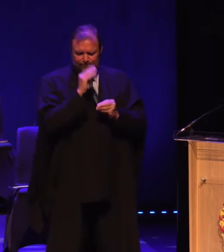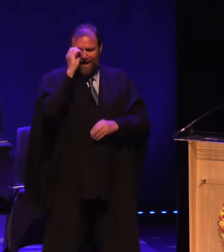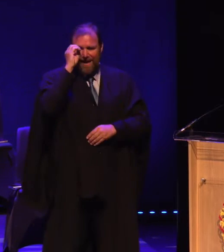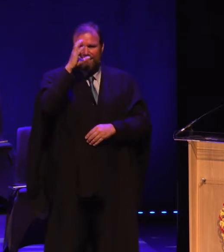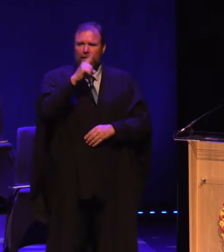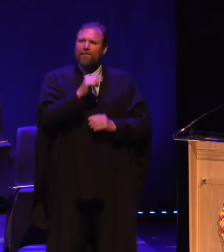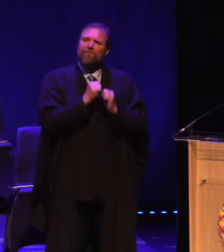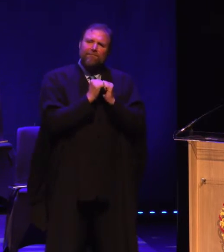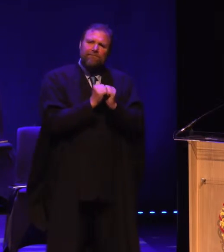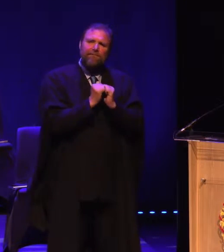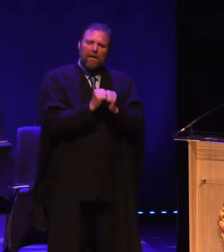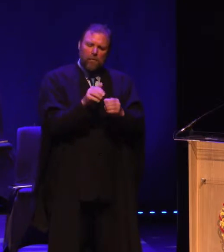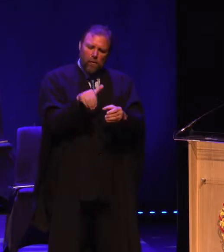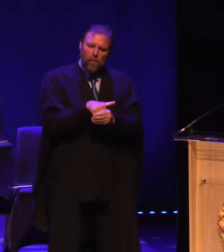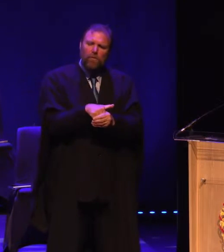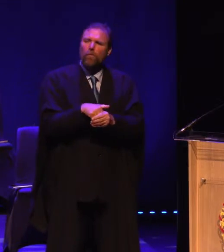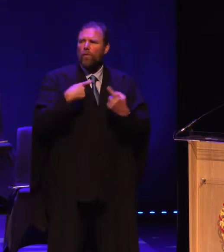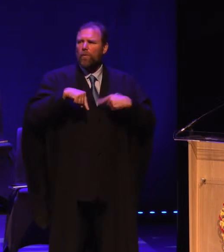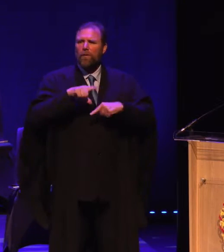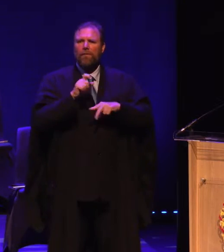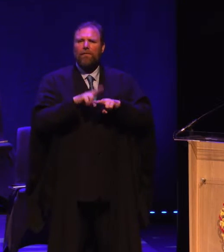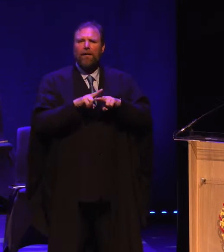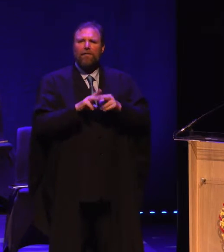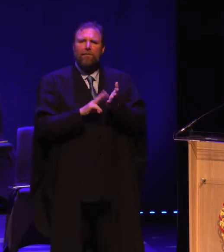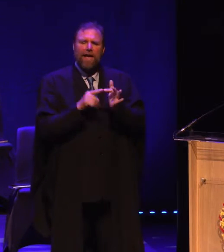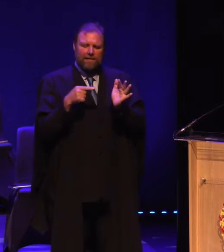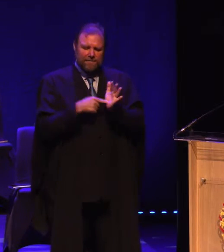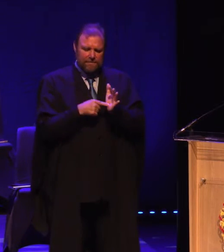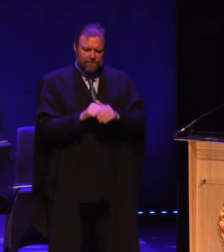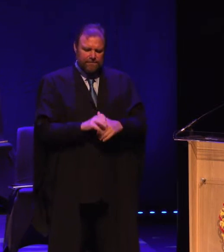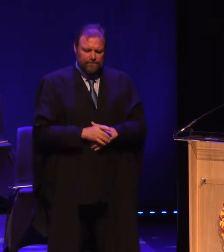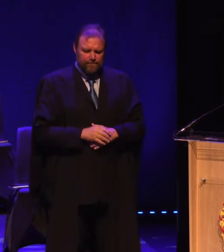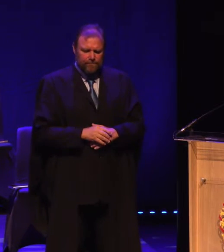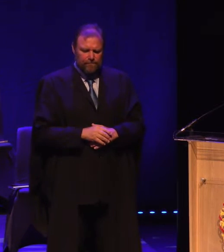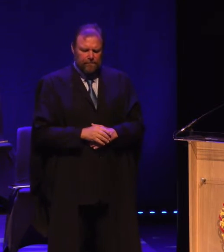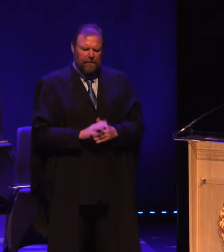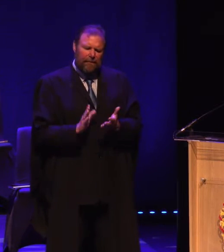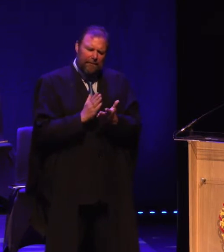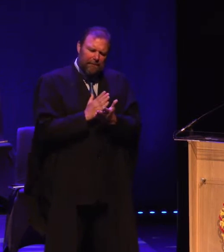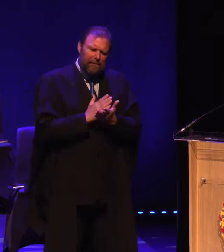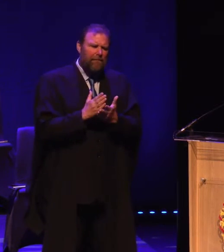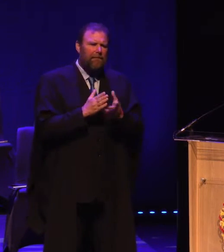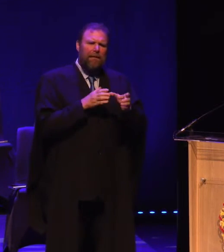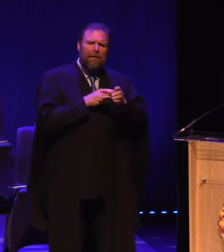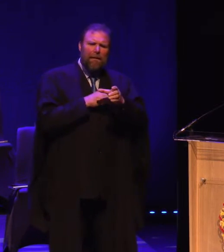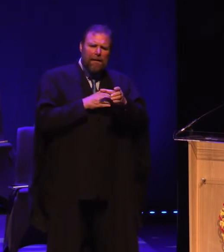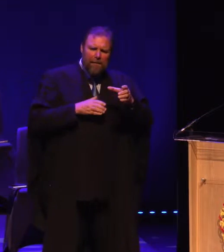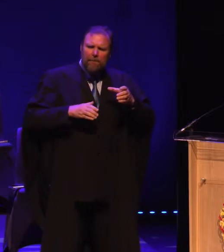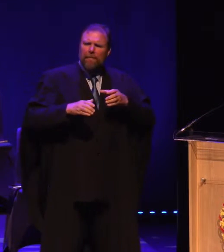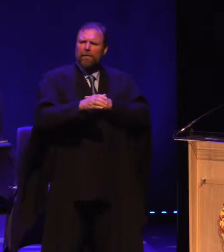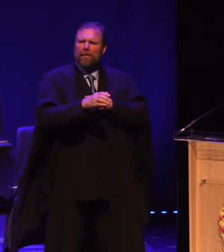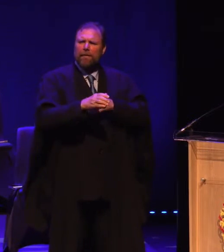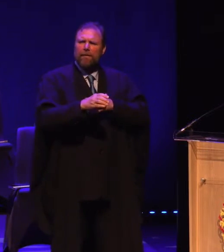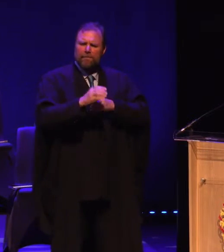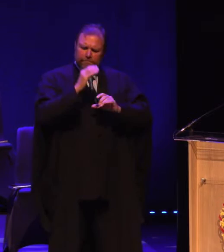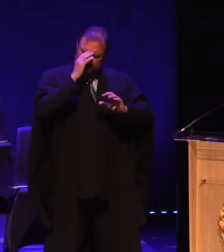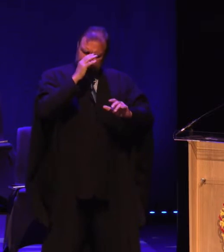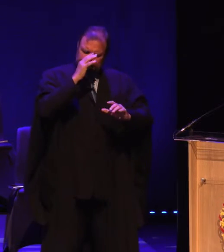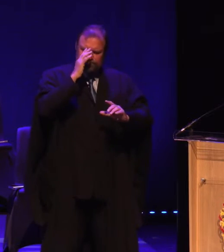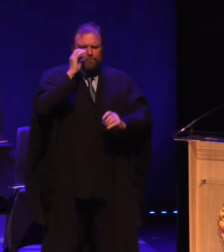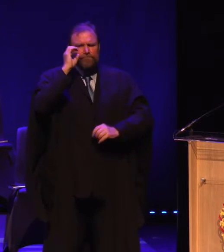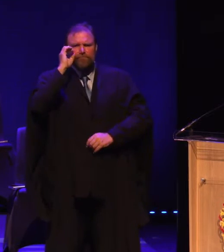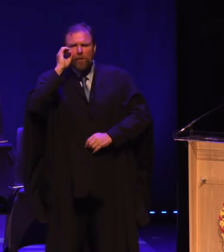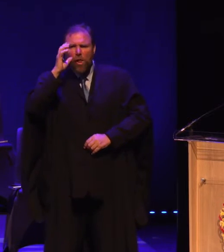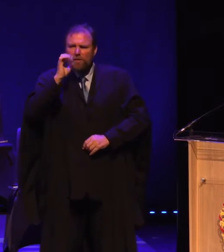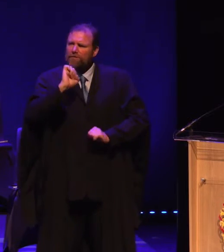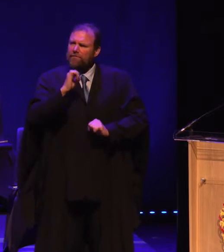really valuable asset for us here at Cardiff Met. The clear empathy and experiential knowledge he has related to the student life